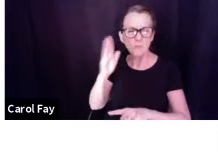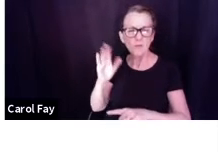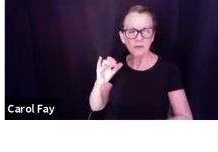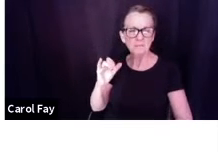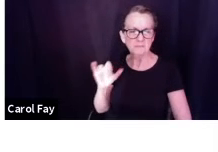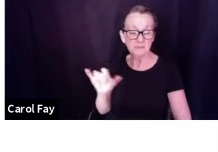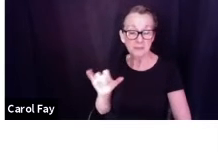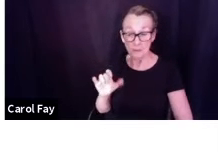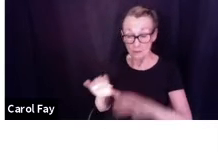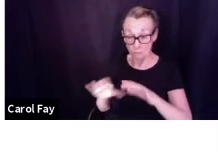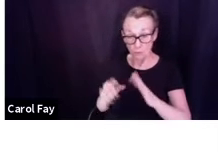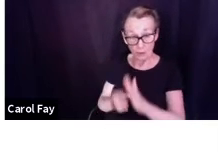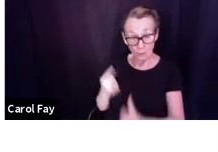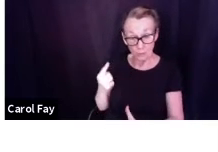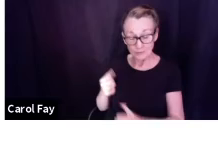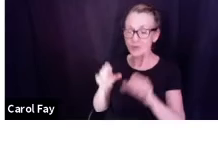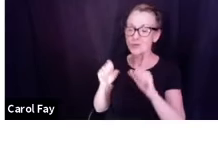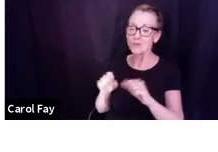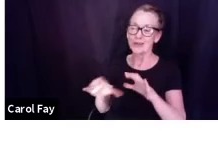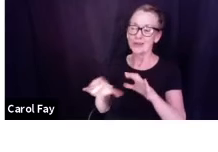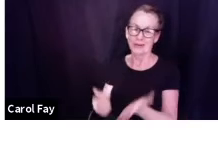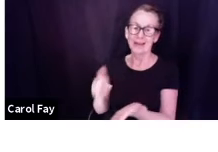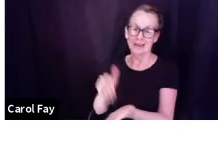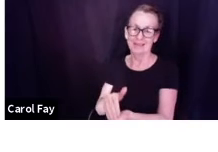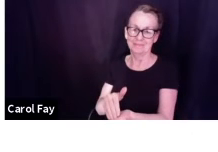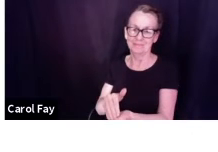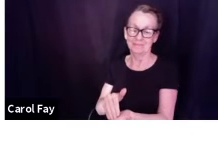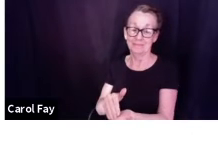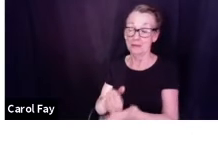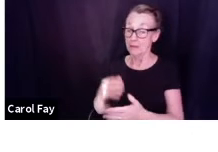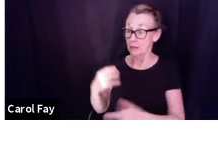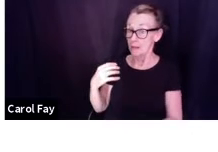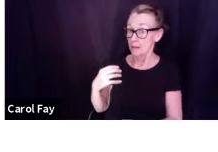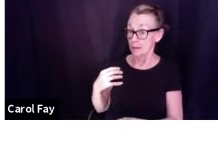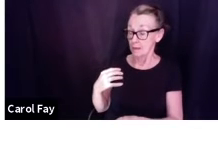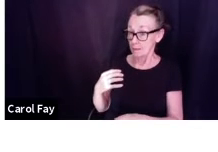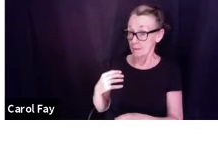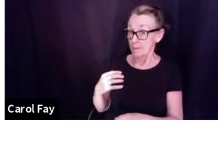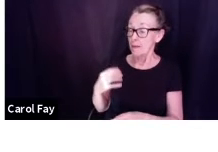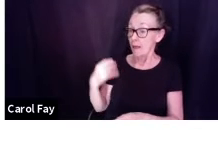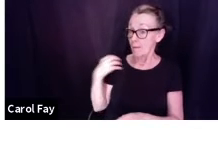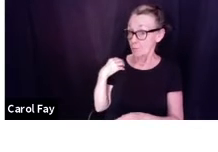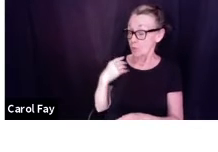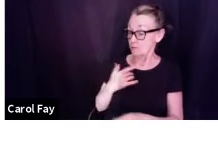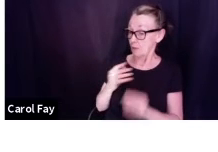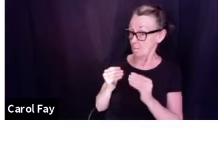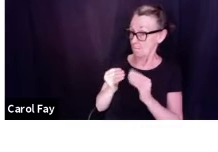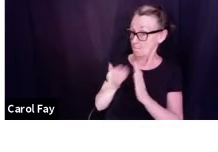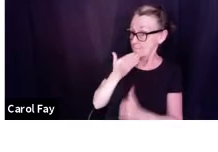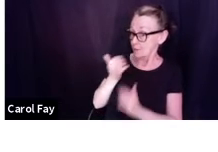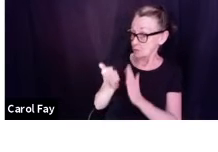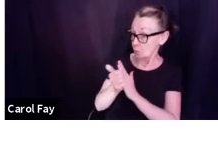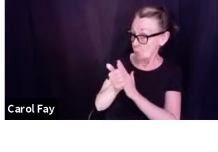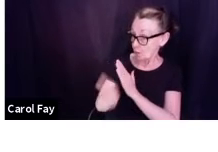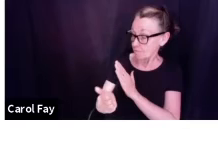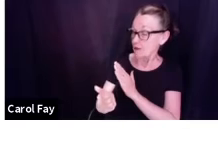you've done it once, you can do it again. Employers believe that they get more qualified candidates who will perform better